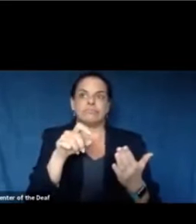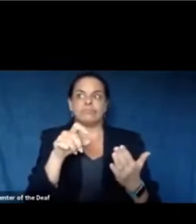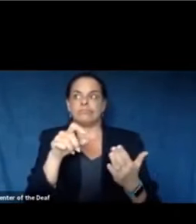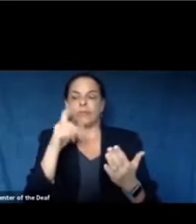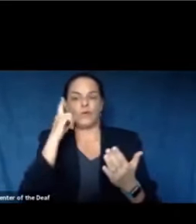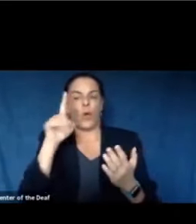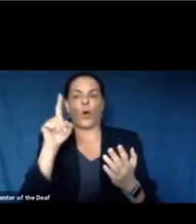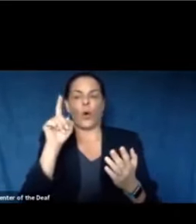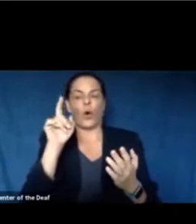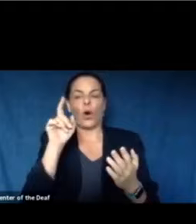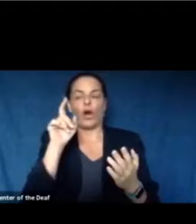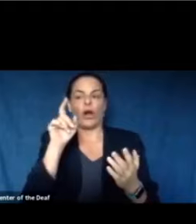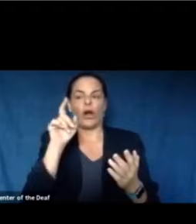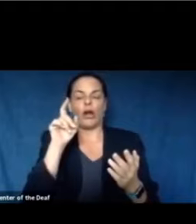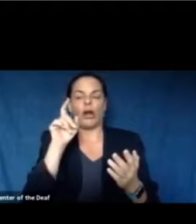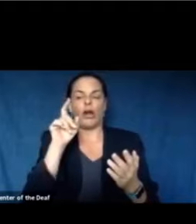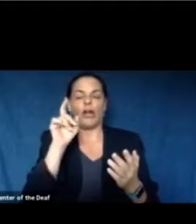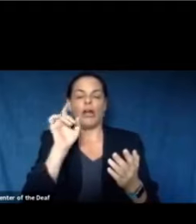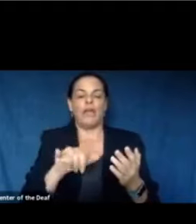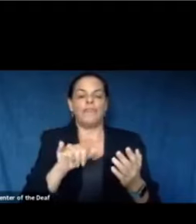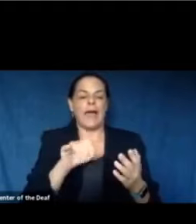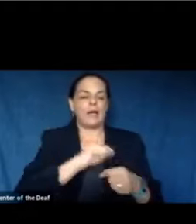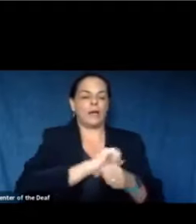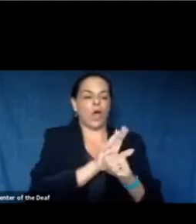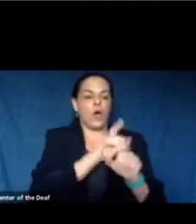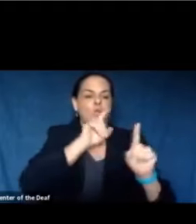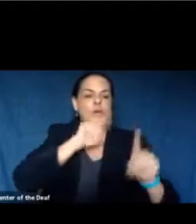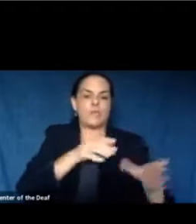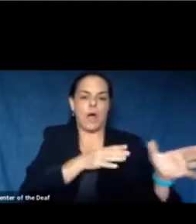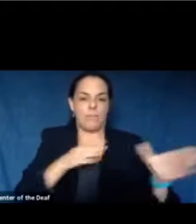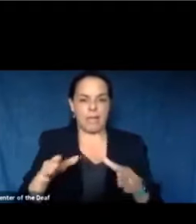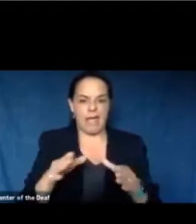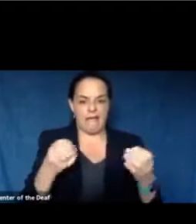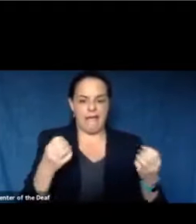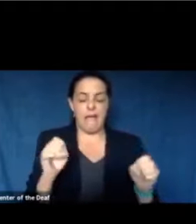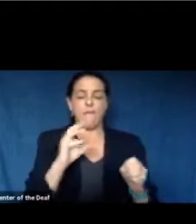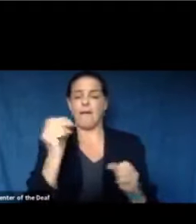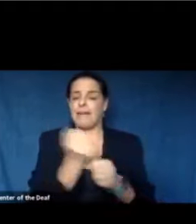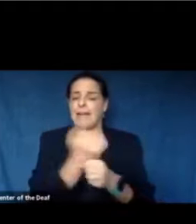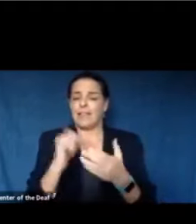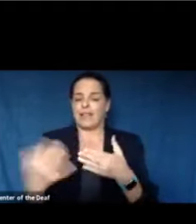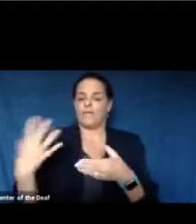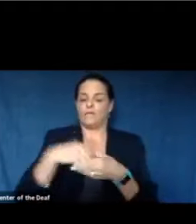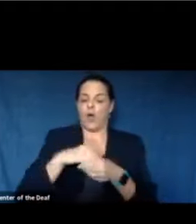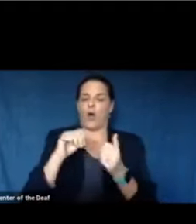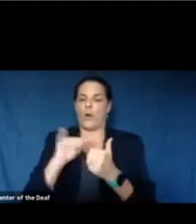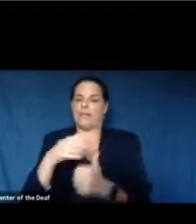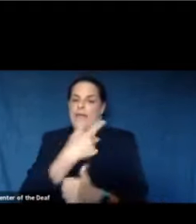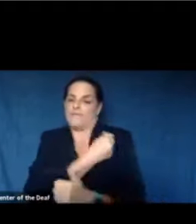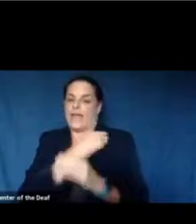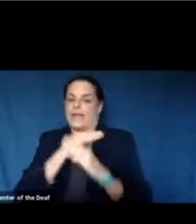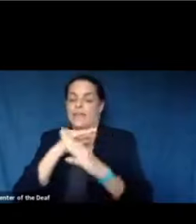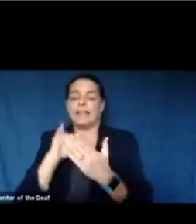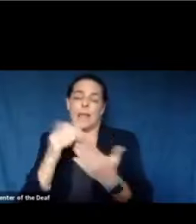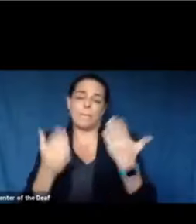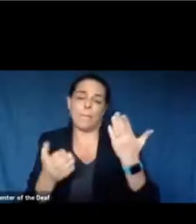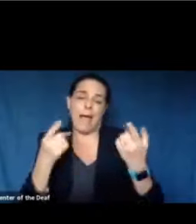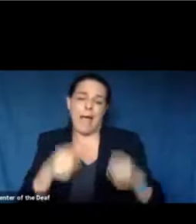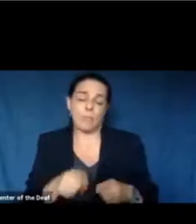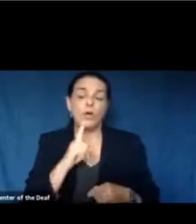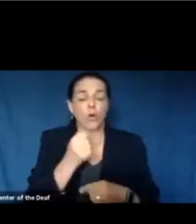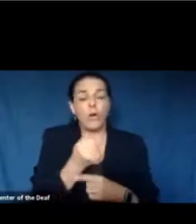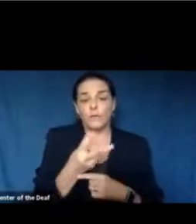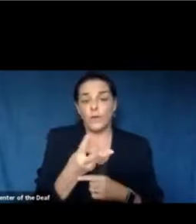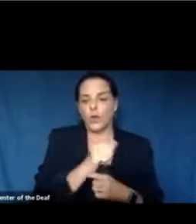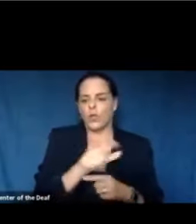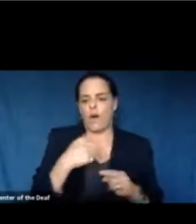the COVID response planning efforts and all the things that go along specifically with the COVID vaccine that may be coming. And there's a few of those, and they all have